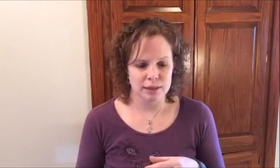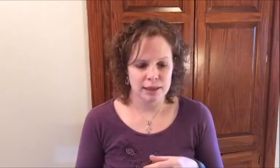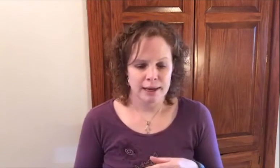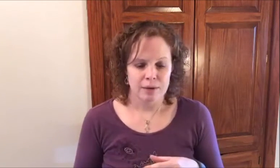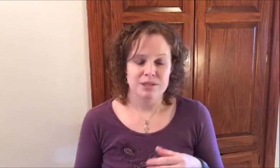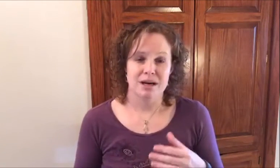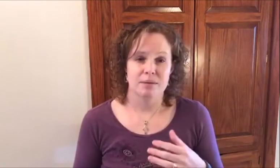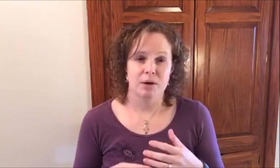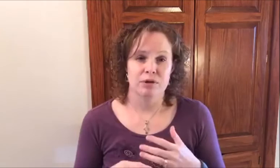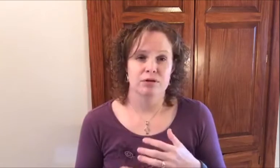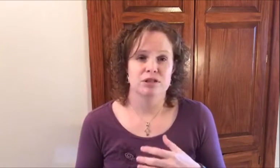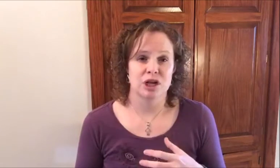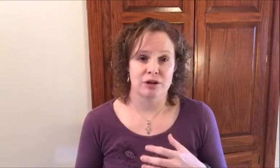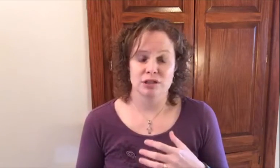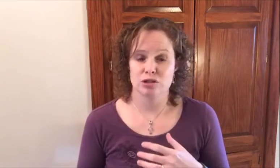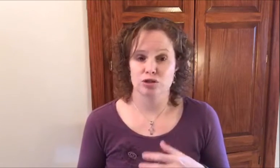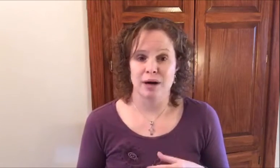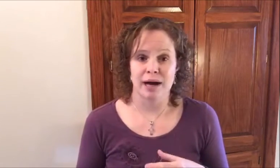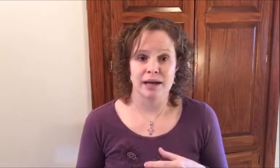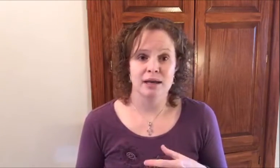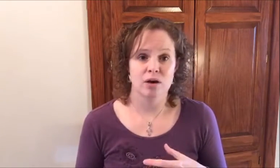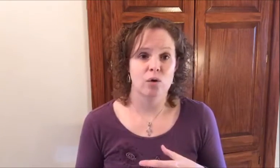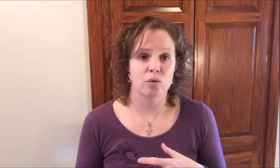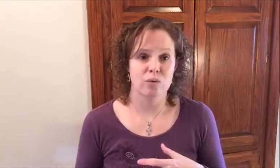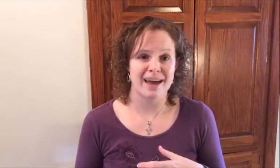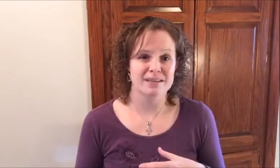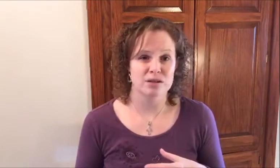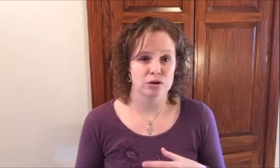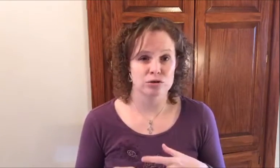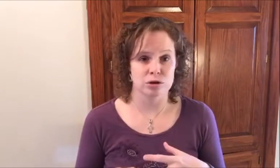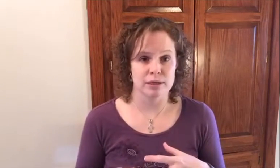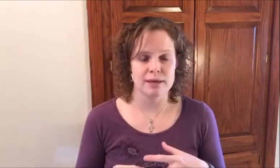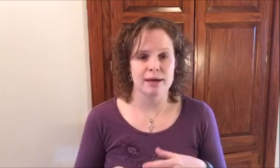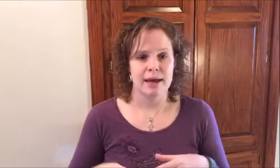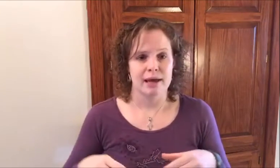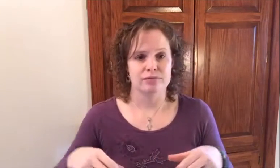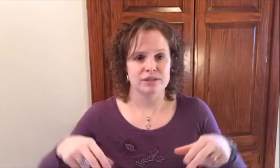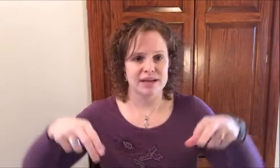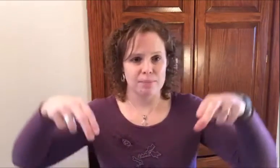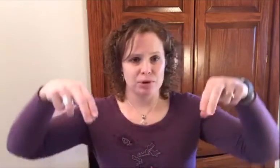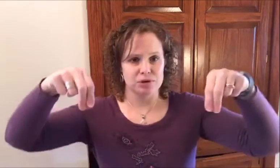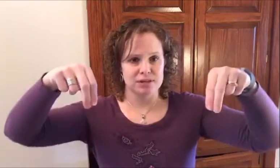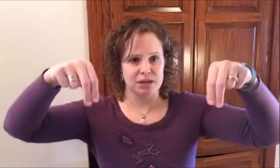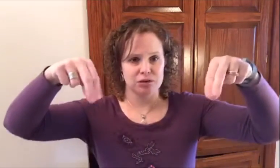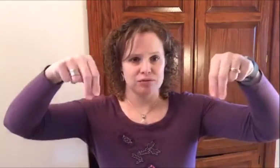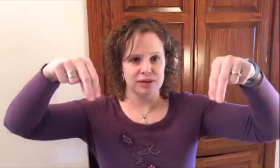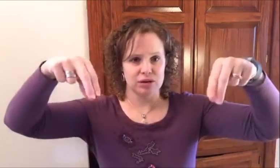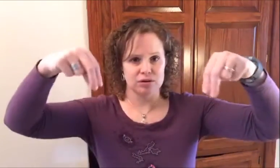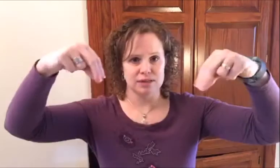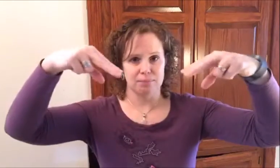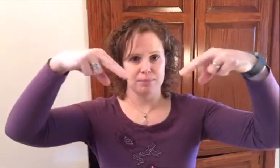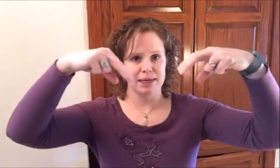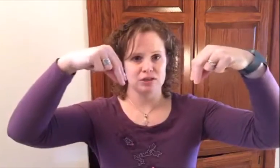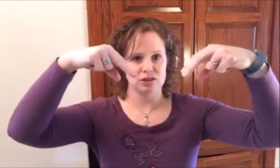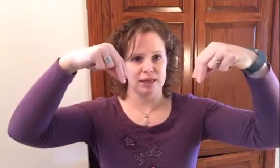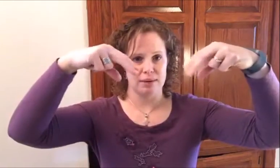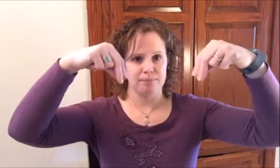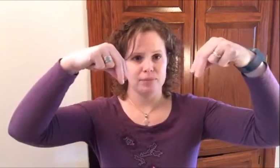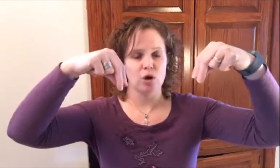clothing. We talk about whether the child is dry or wet or dirty. And for diaper, you take your fingers and pinch them